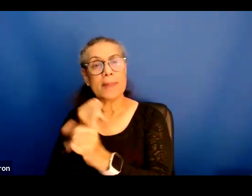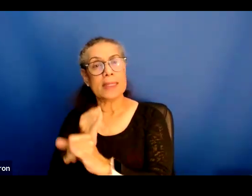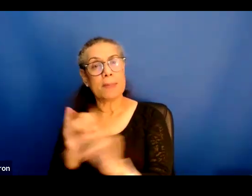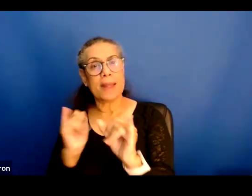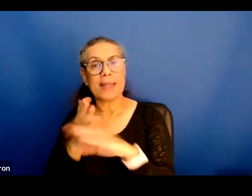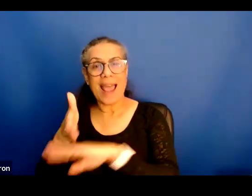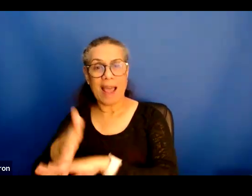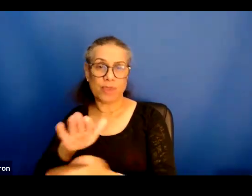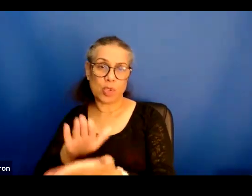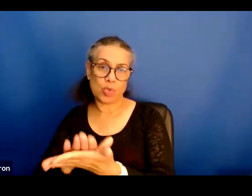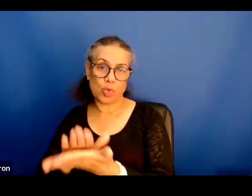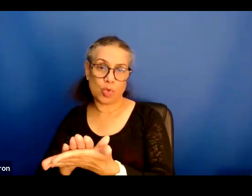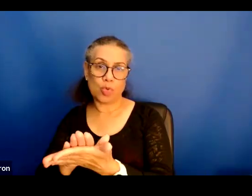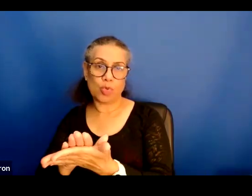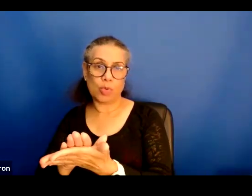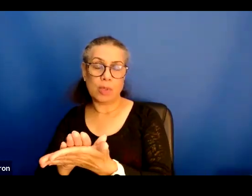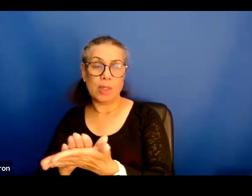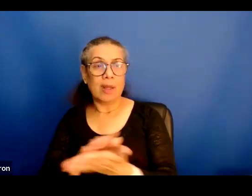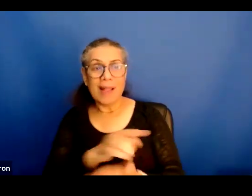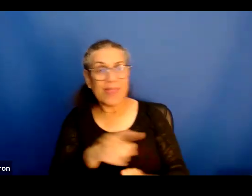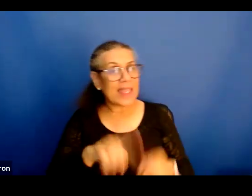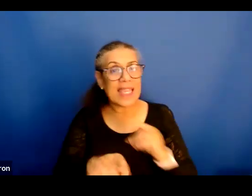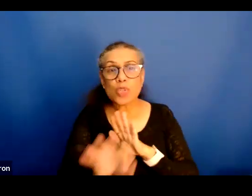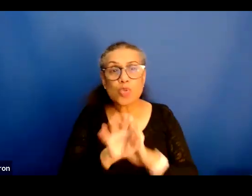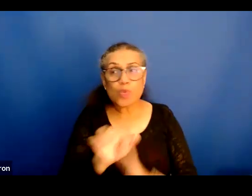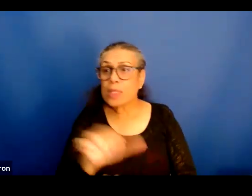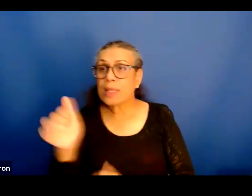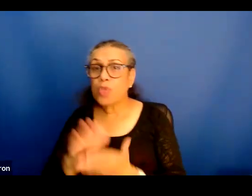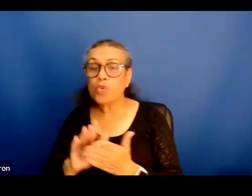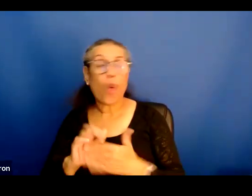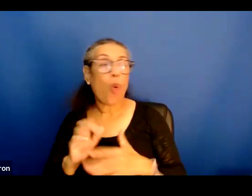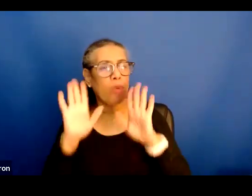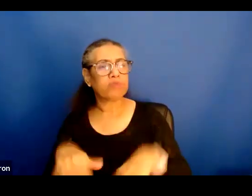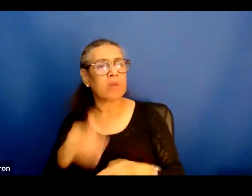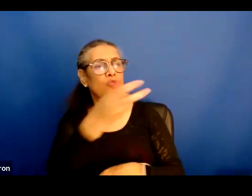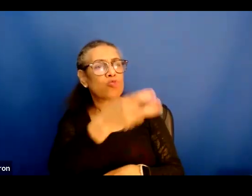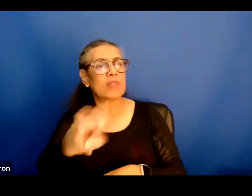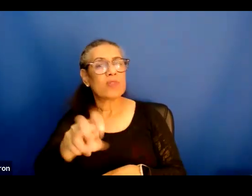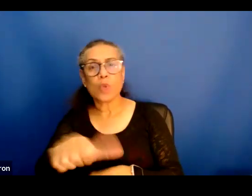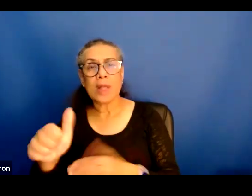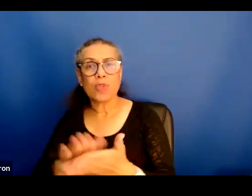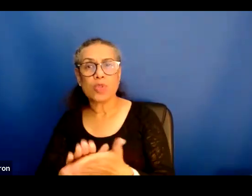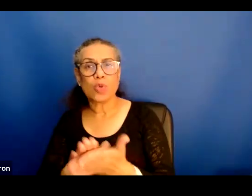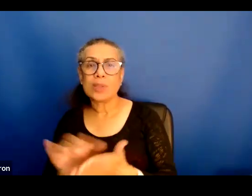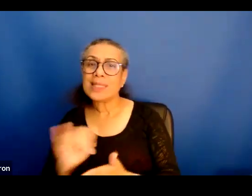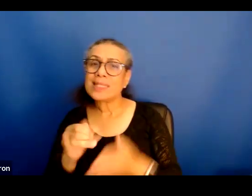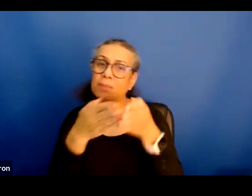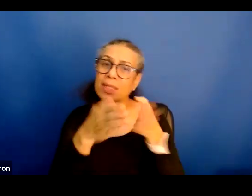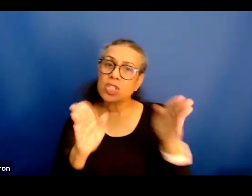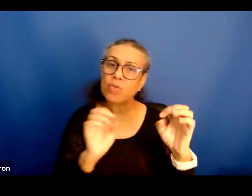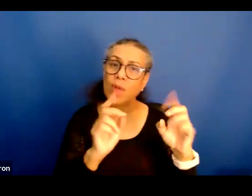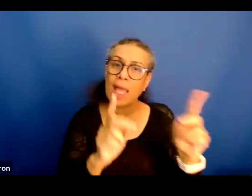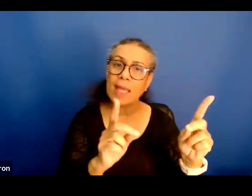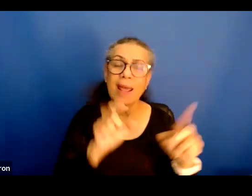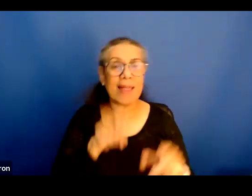district. These students cannot simply choose another school or be absorbed into a new building the way their general education peers might. They must